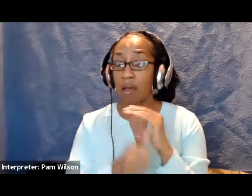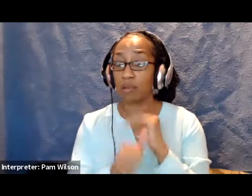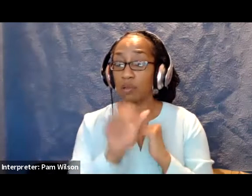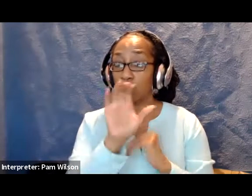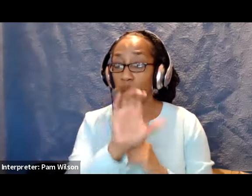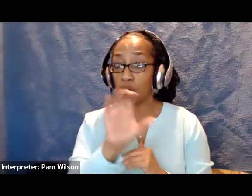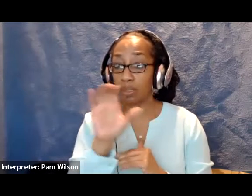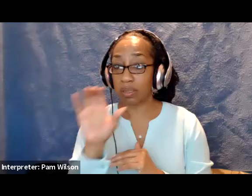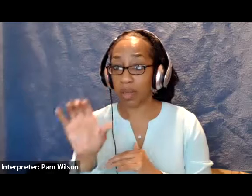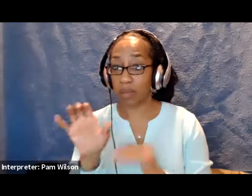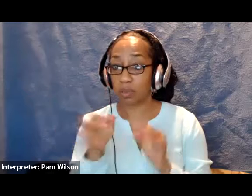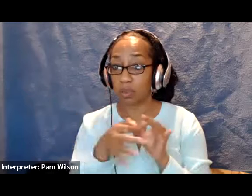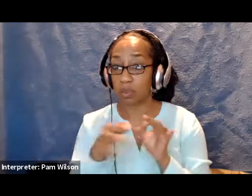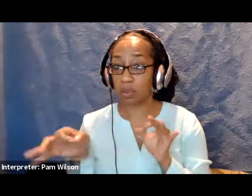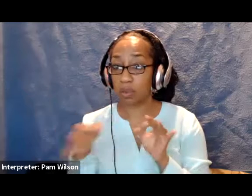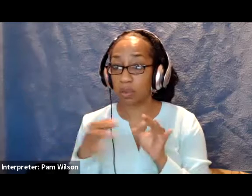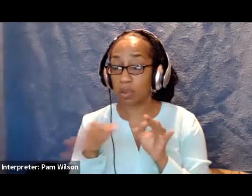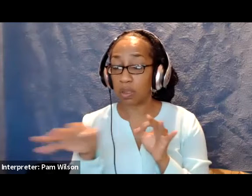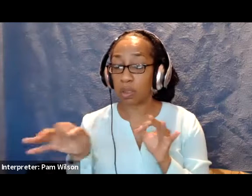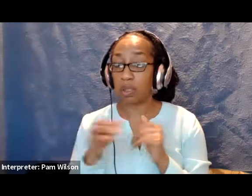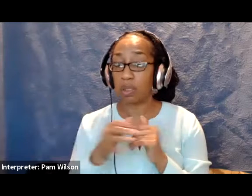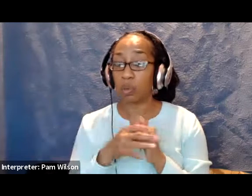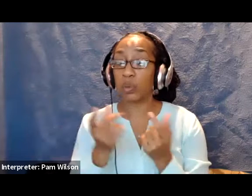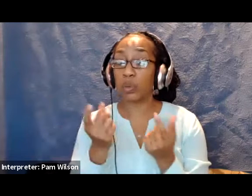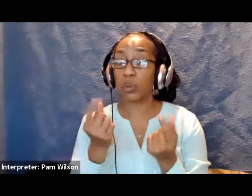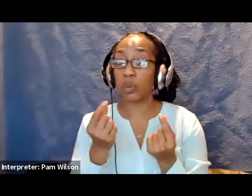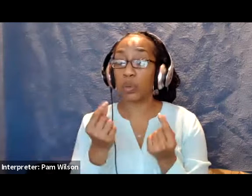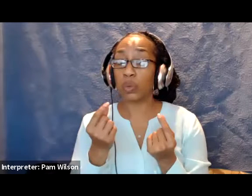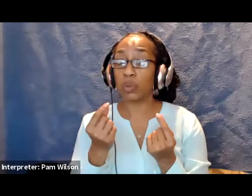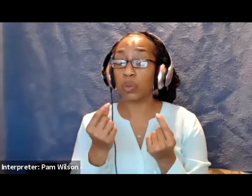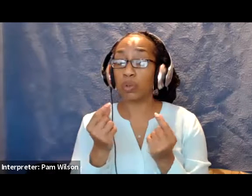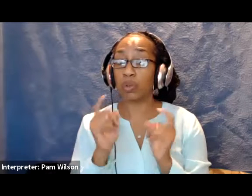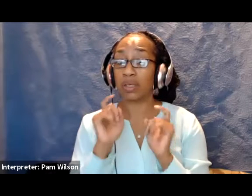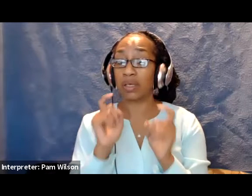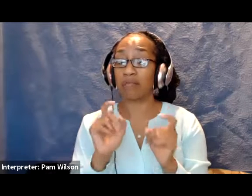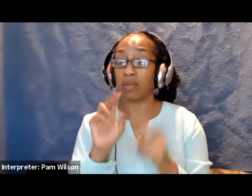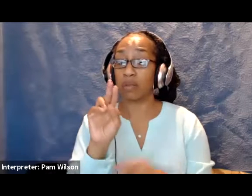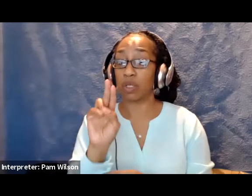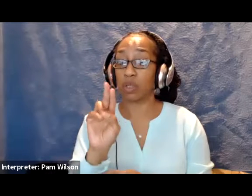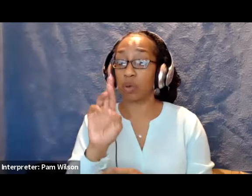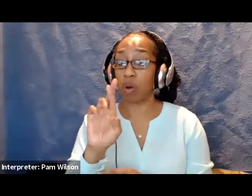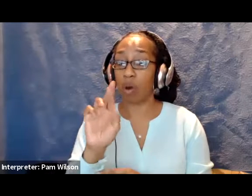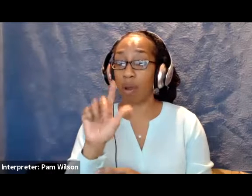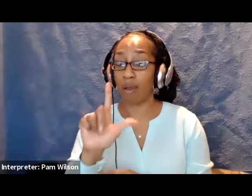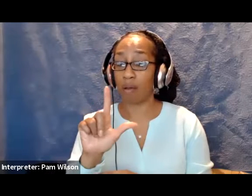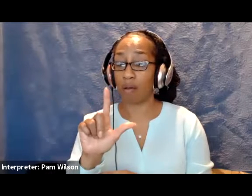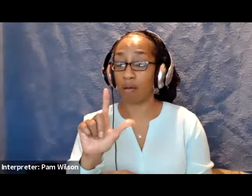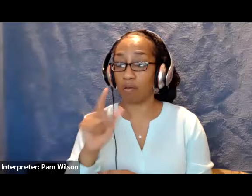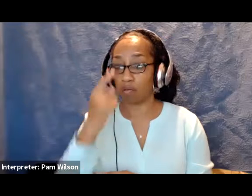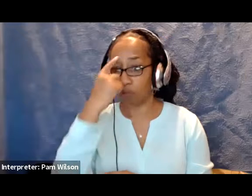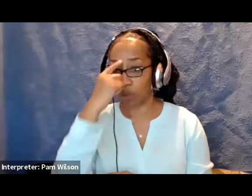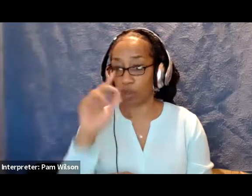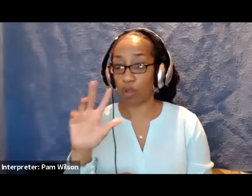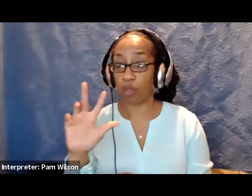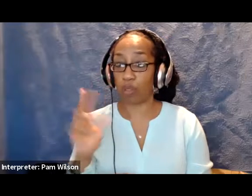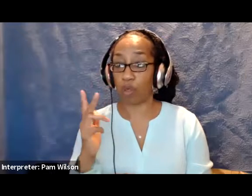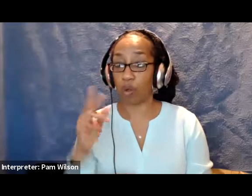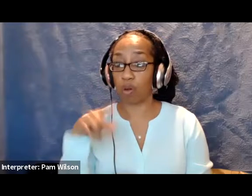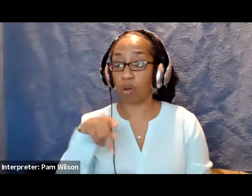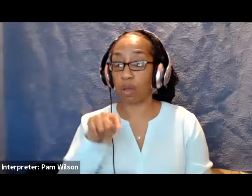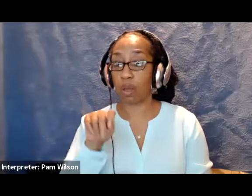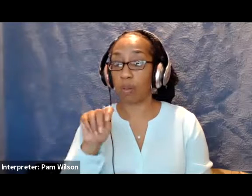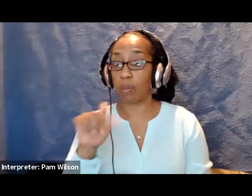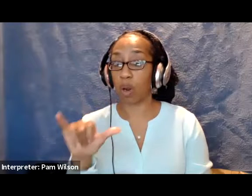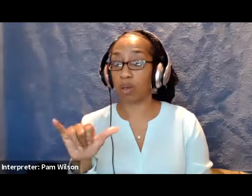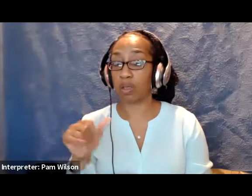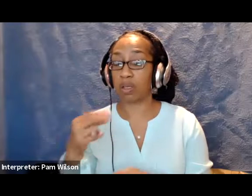and basically what you're going to do is you're going to give them the URL of the third party. Okay. It's called